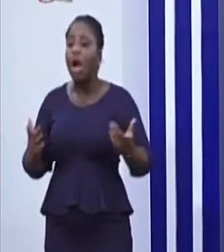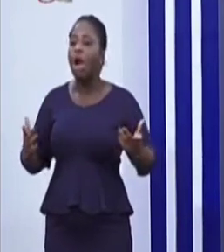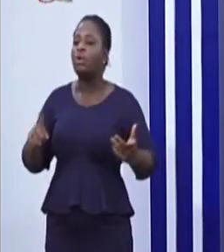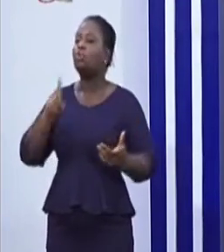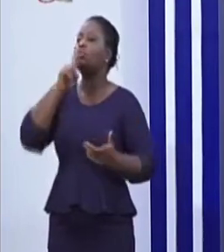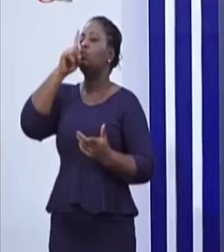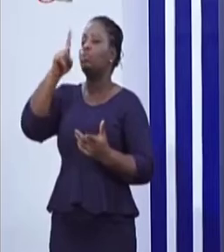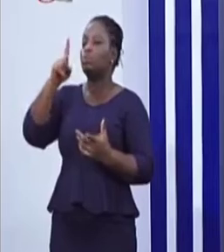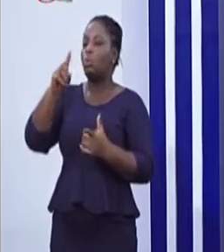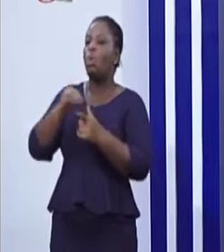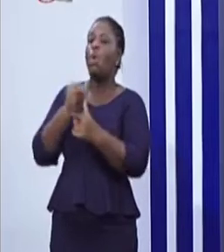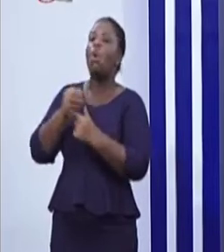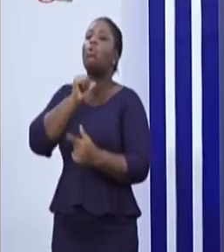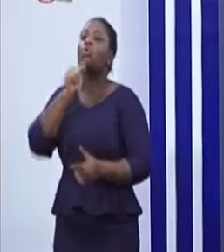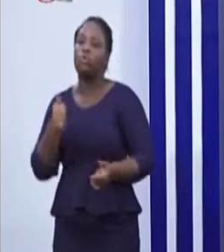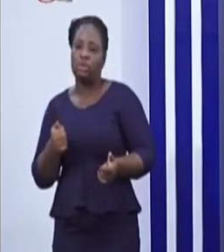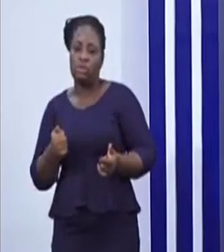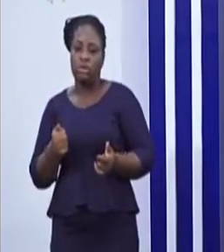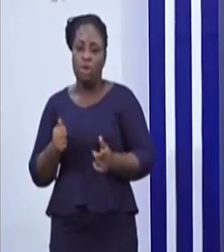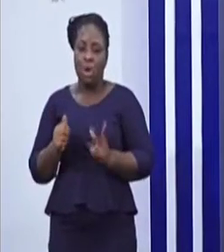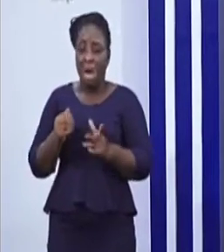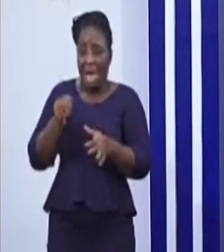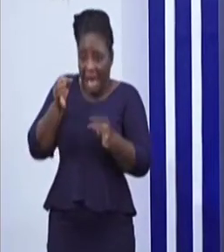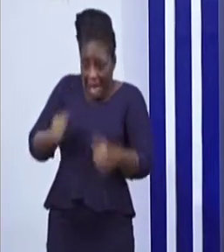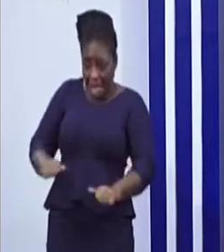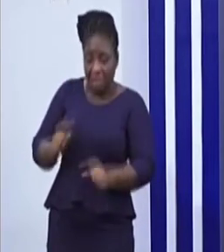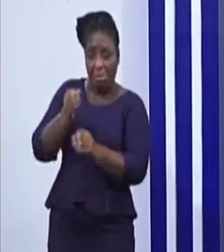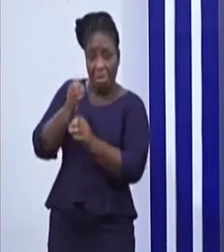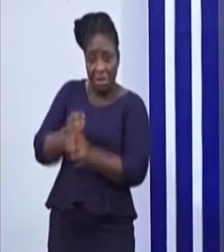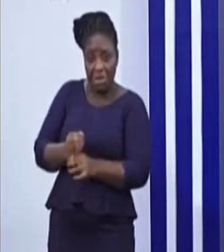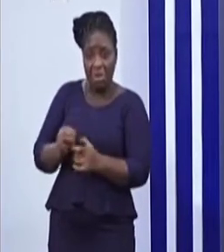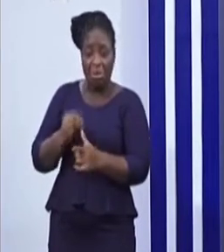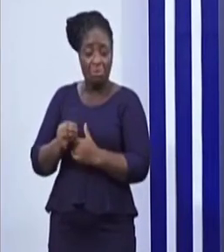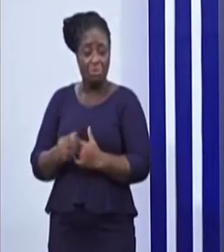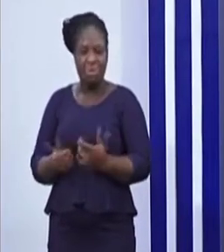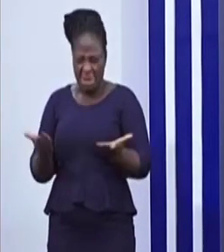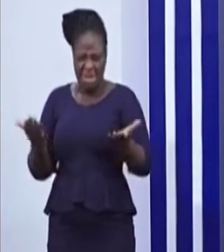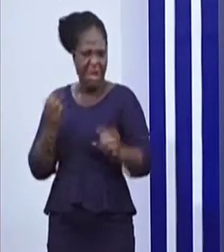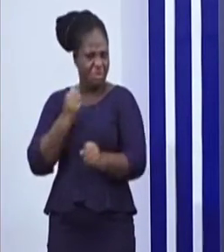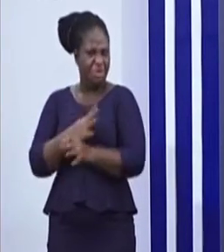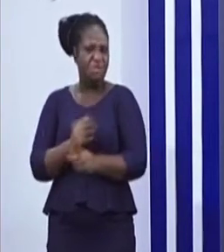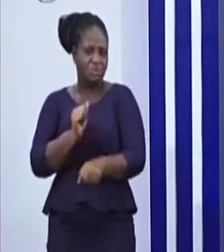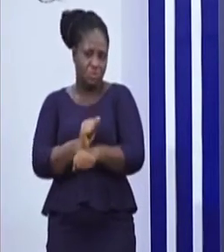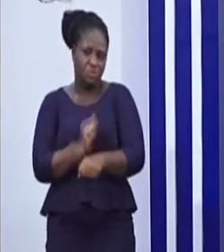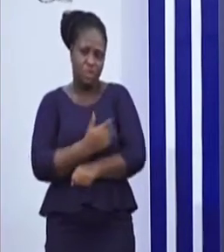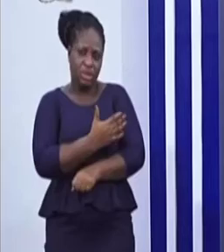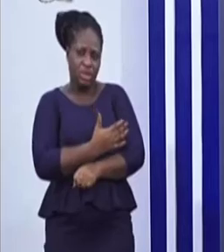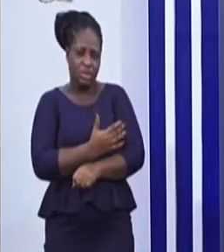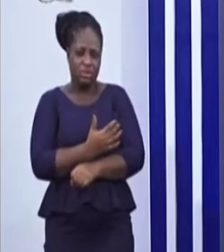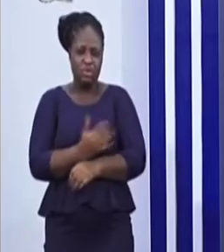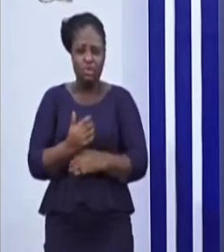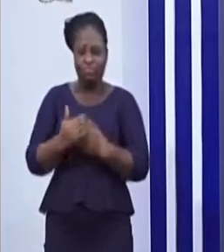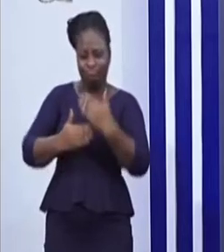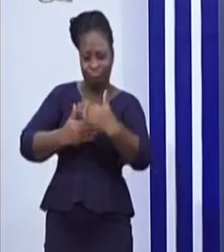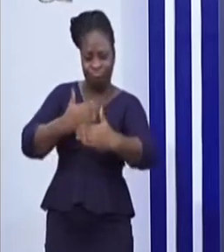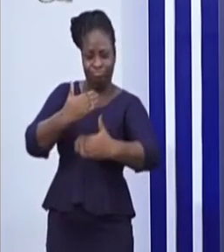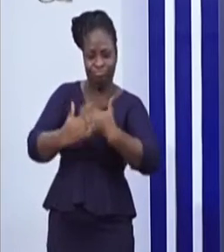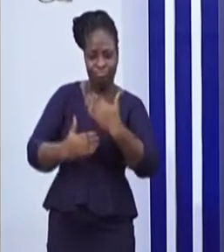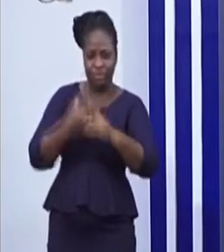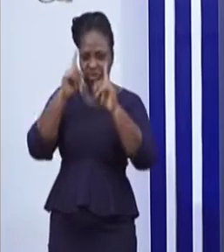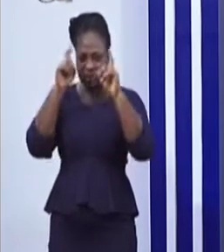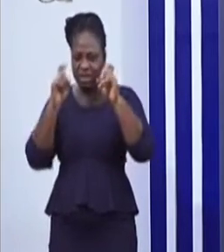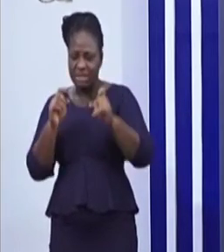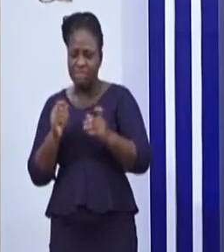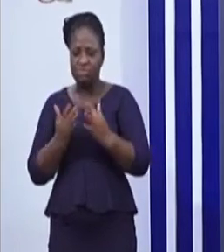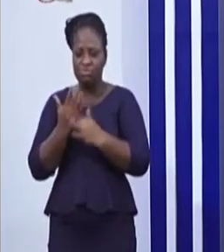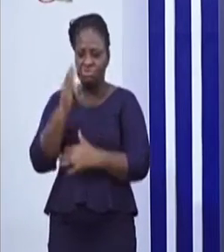it's not toxic, and it can cure what you claim to cure. And we are ready to work with all of them to ensure that we go through that process through FDA and